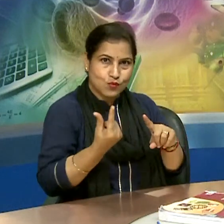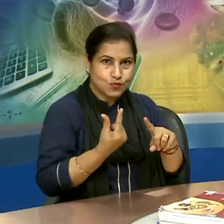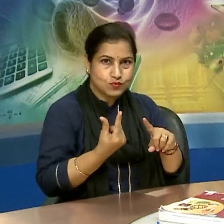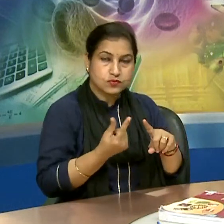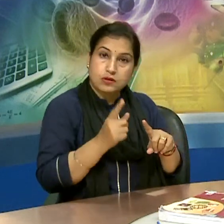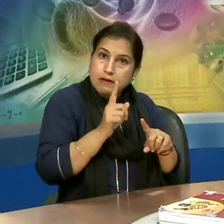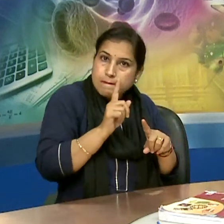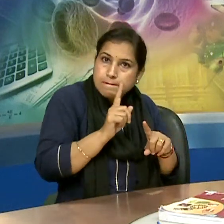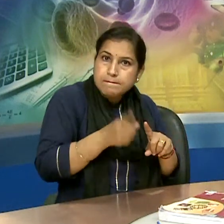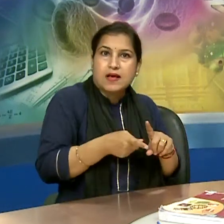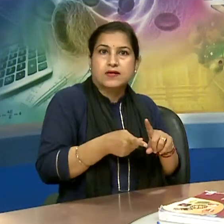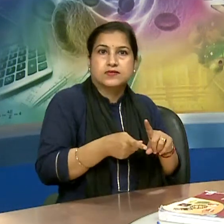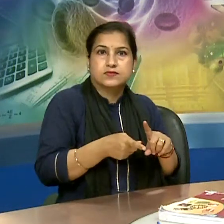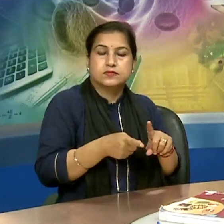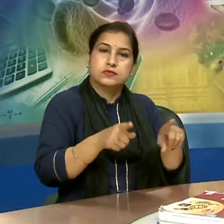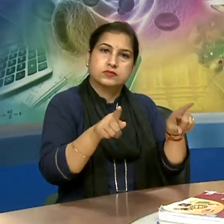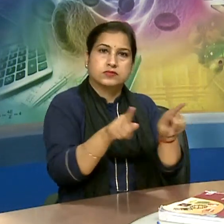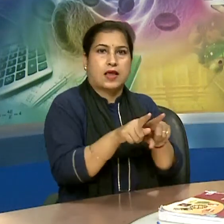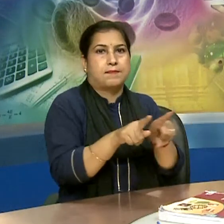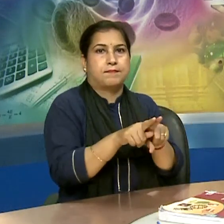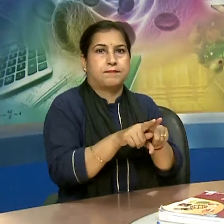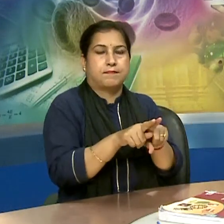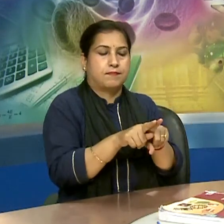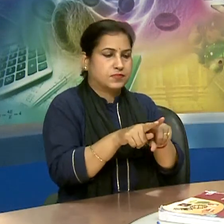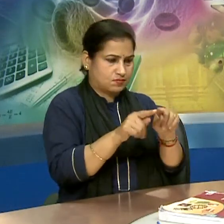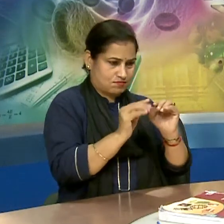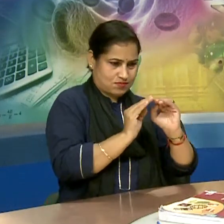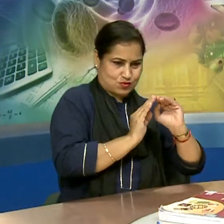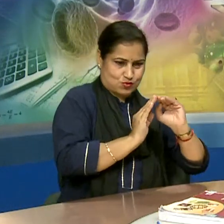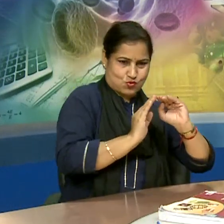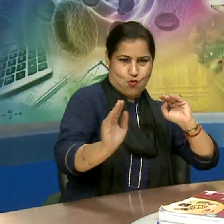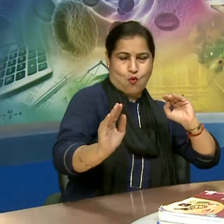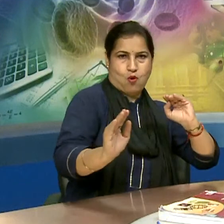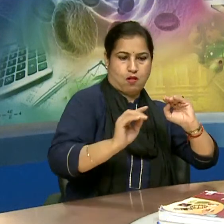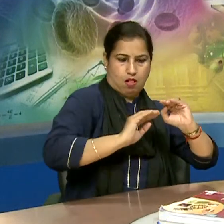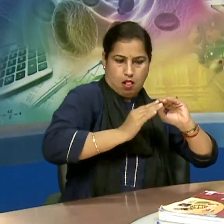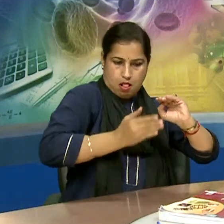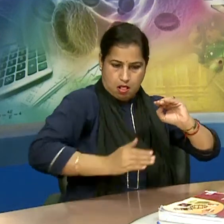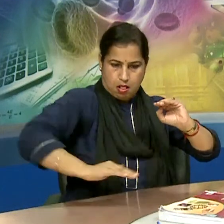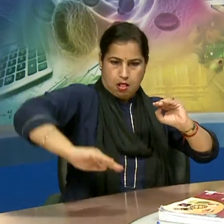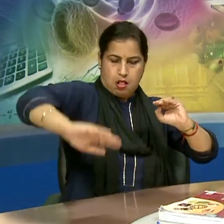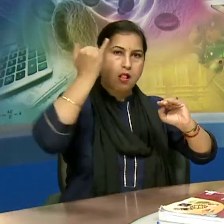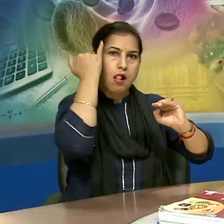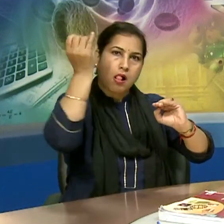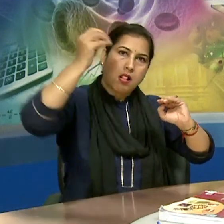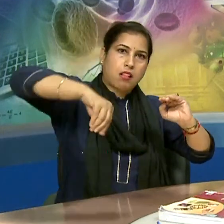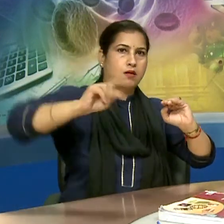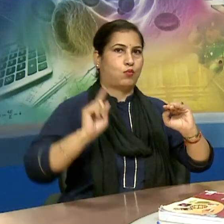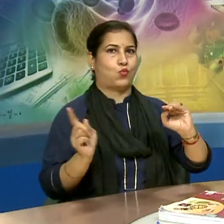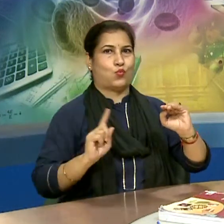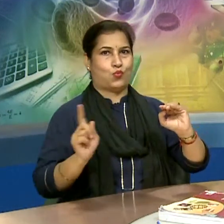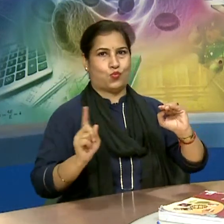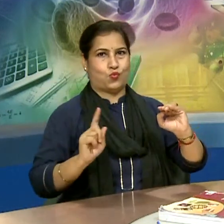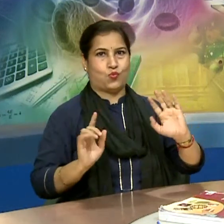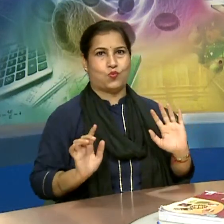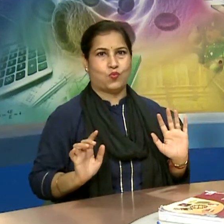your units line up straight instead of